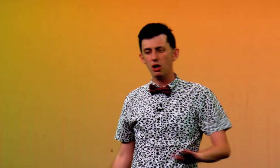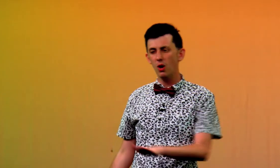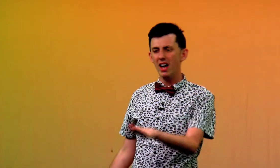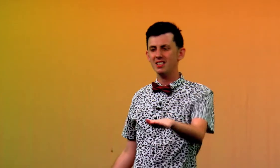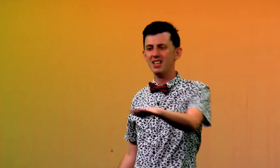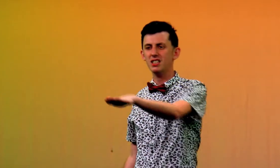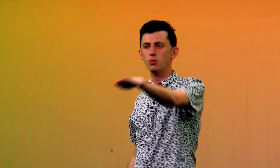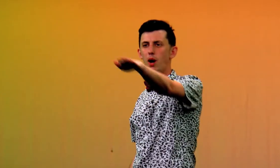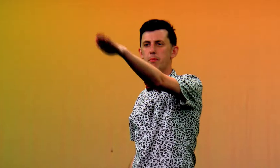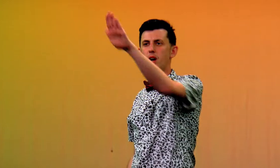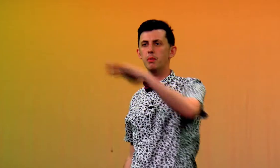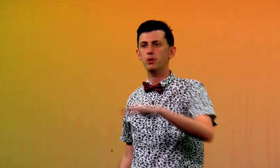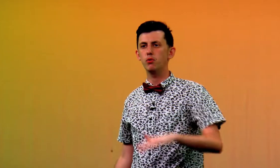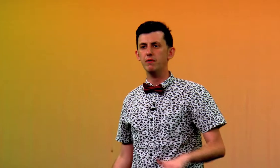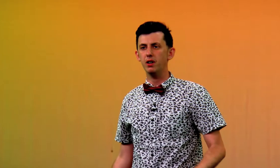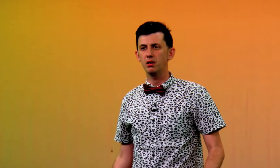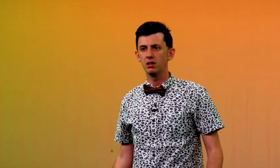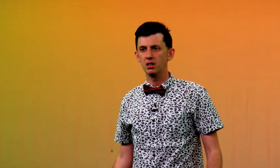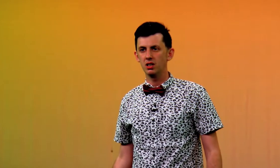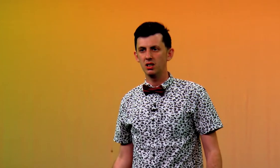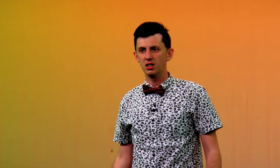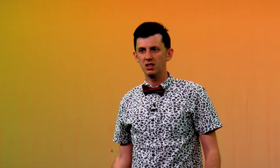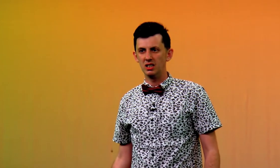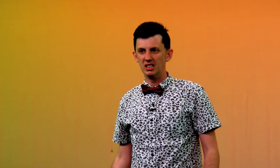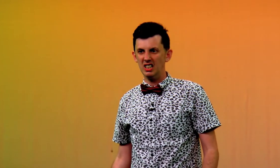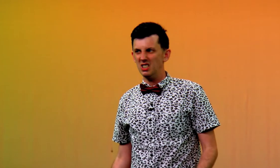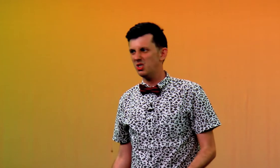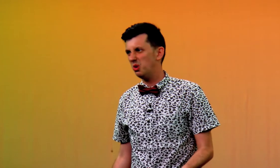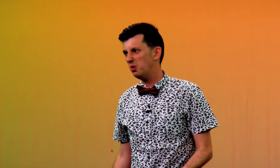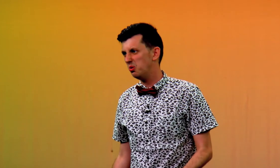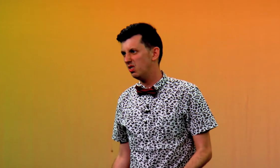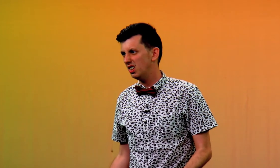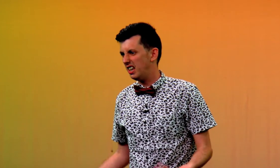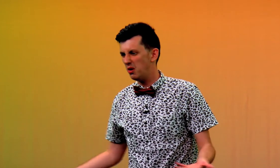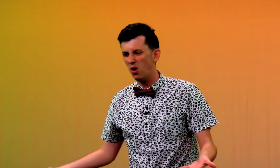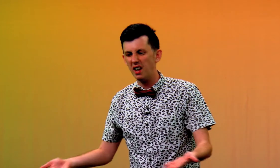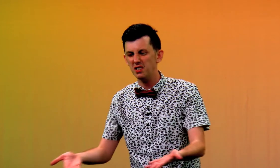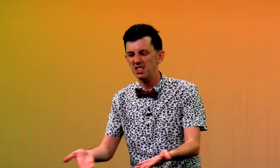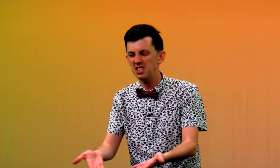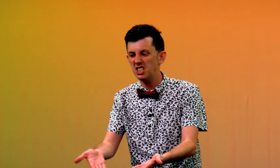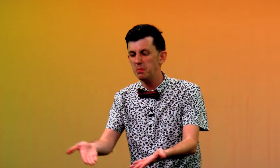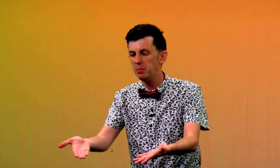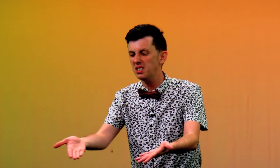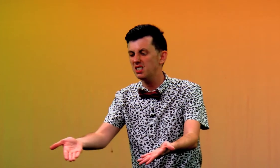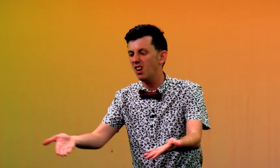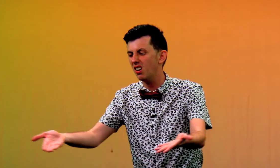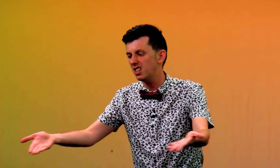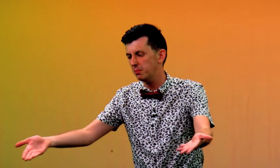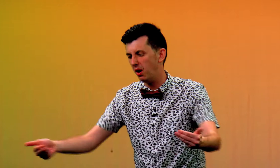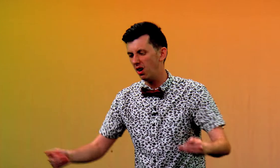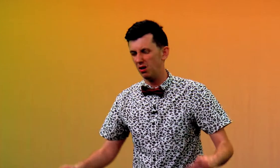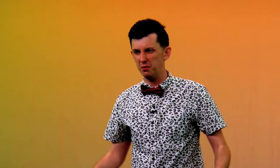as they swam up the river. Soon, they arrived at the deepest, darkest part of the